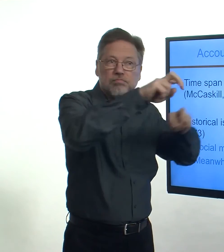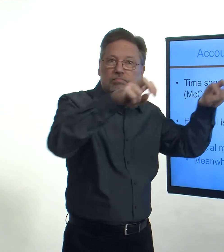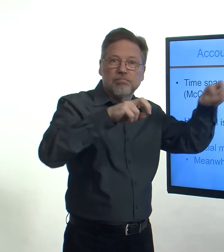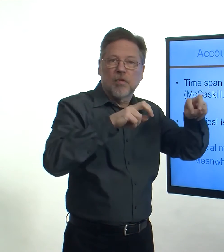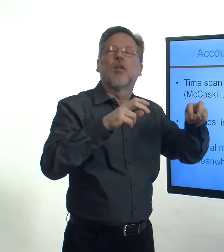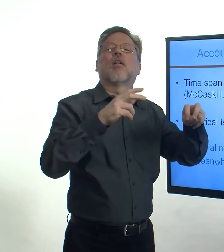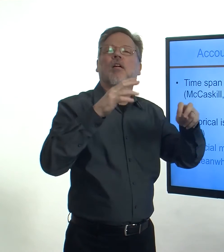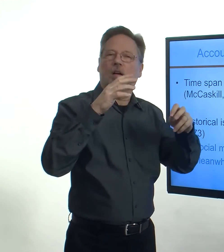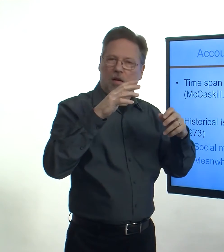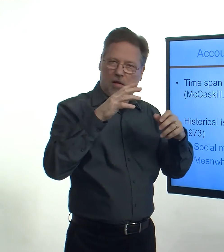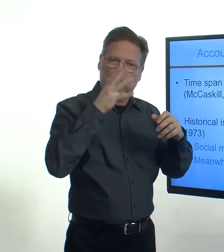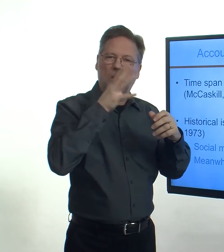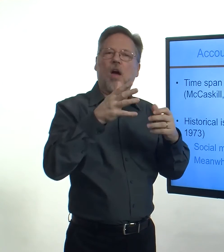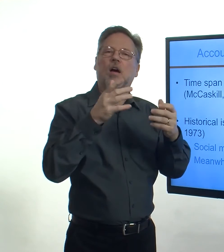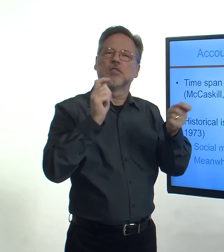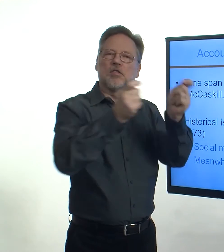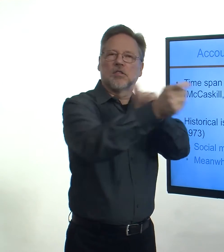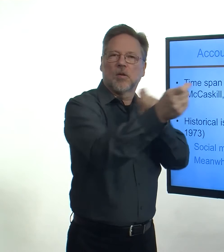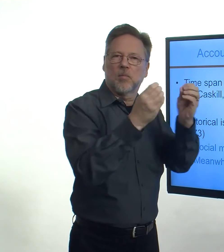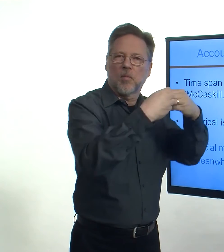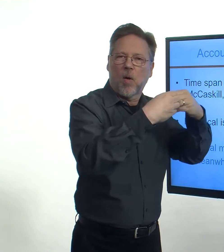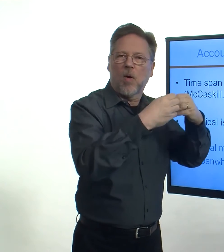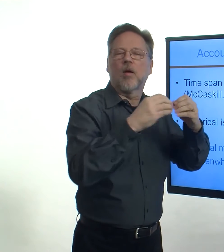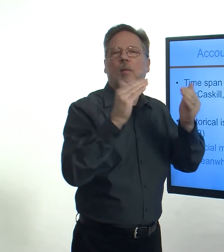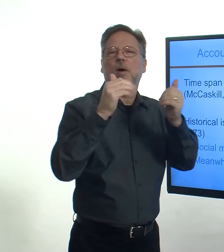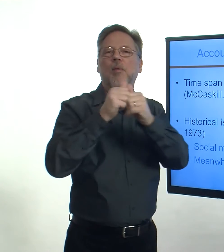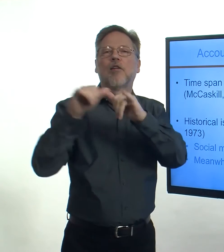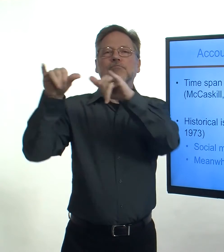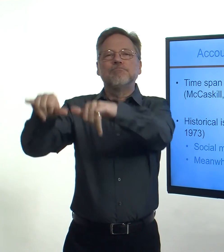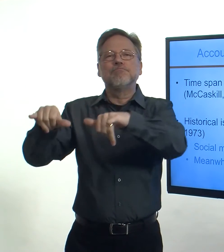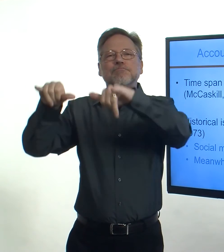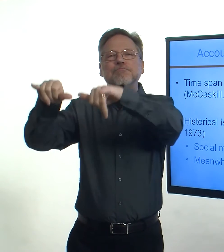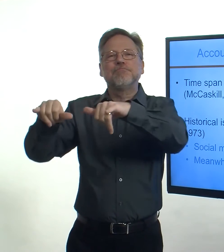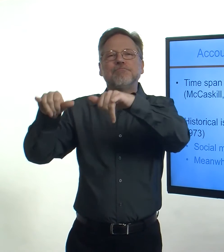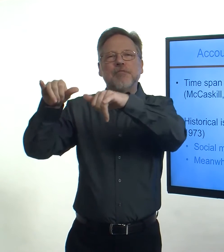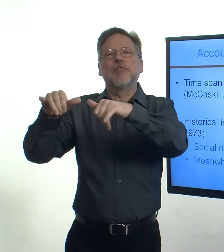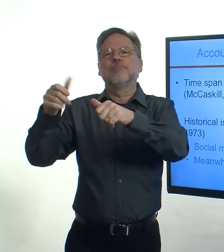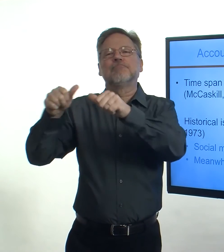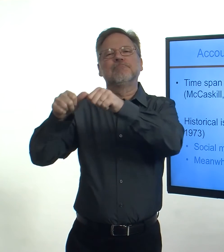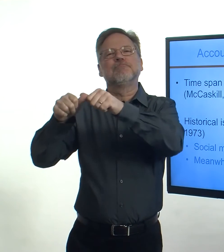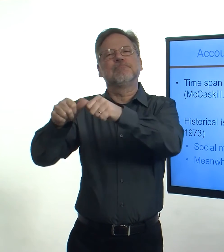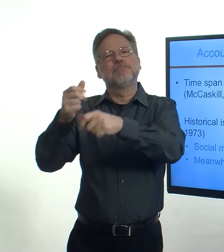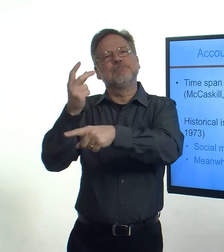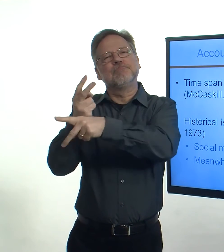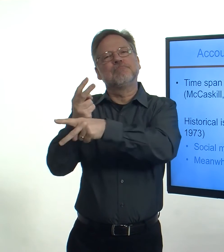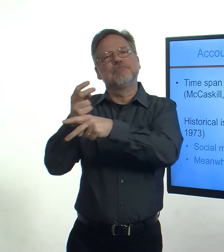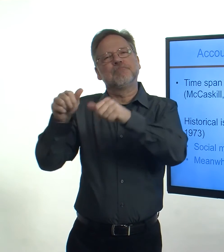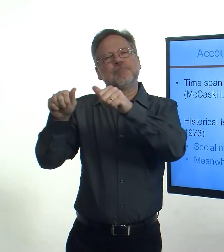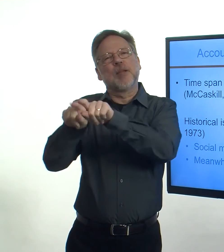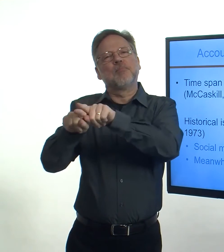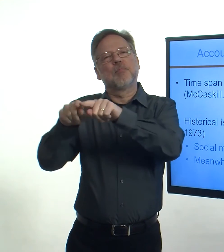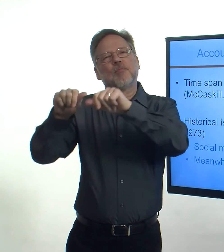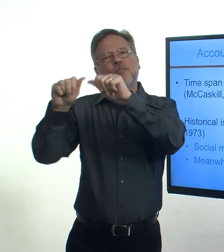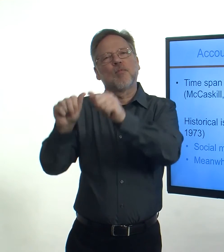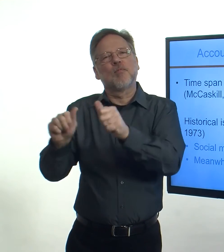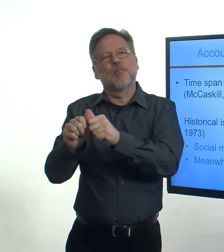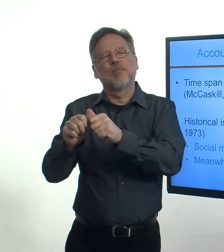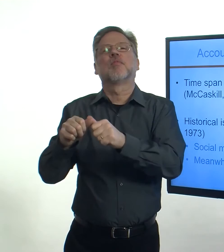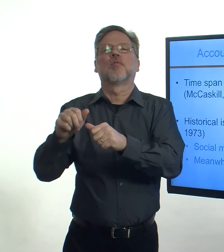The more transient a community is, the more its language will change. By contrast, communities that are more insular will keep using the same